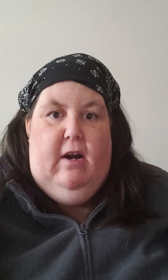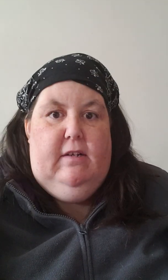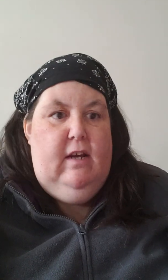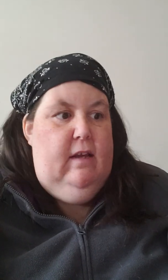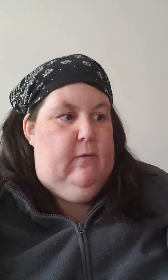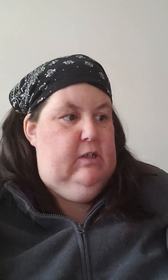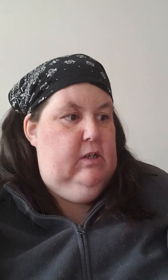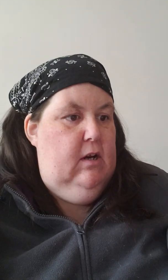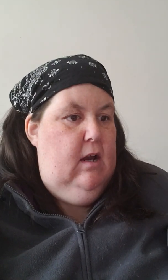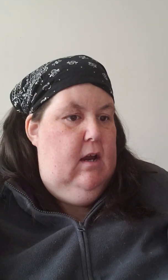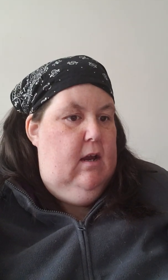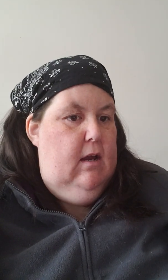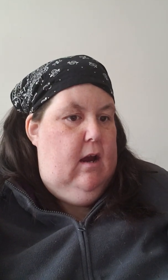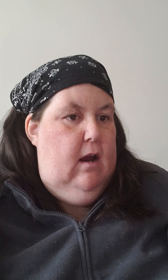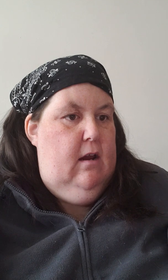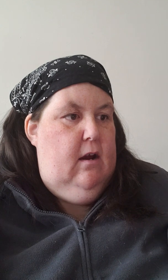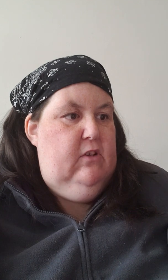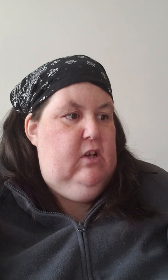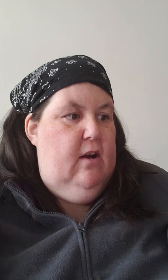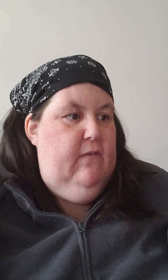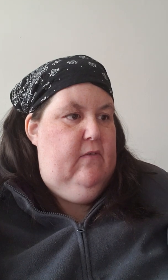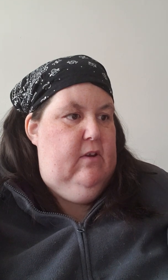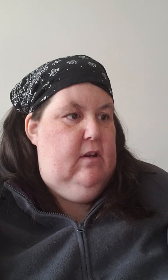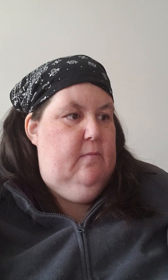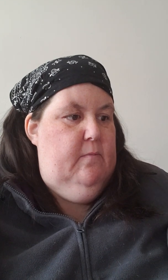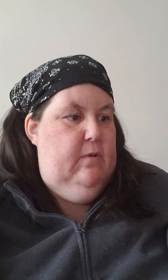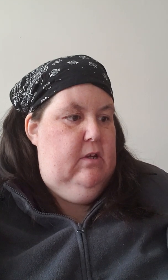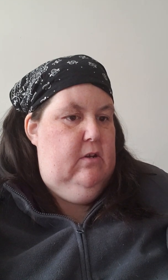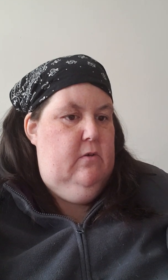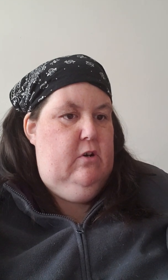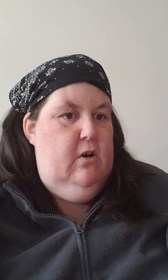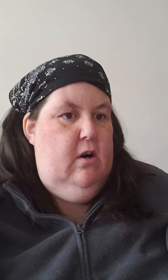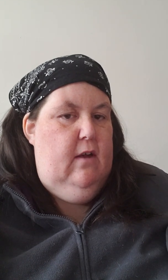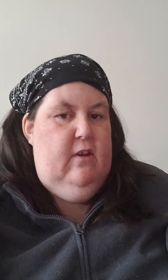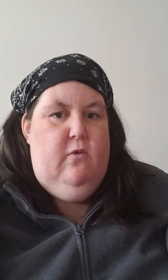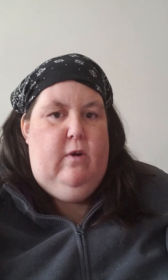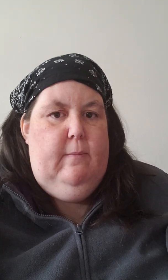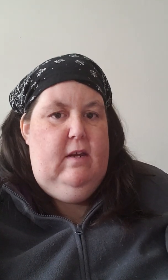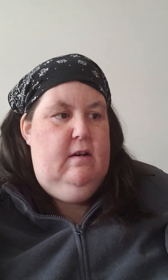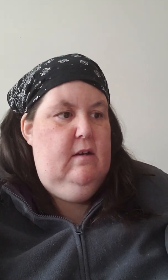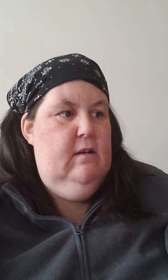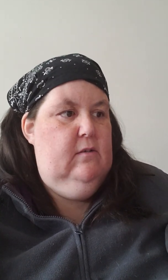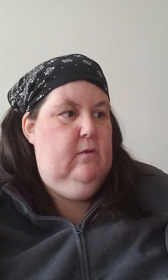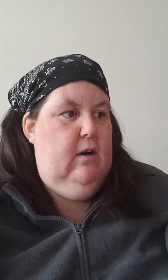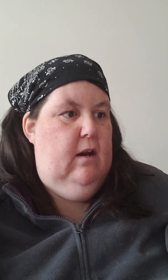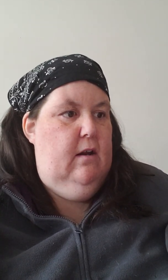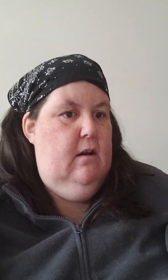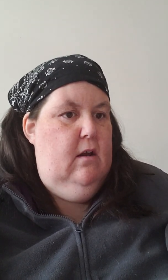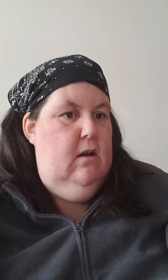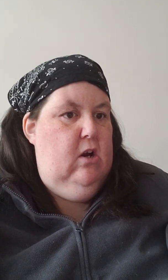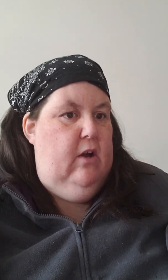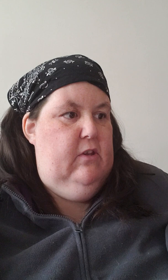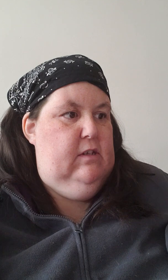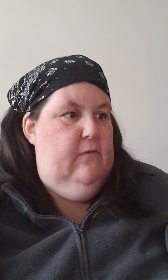American Sign Language. I got this off of the computer. I think Wikipedia is where I got this